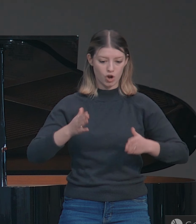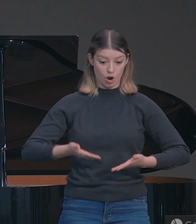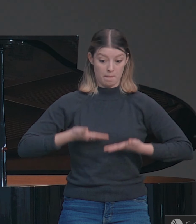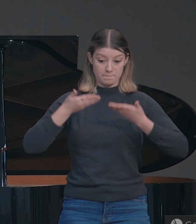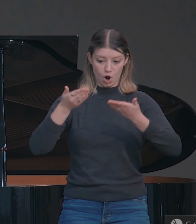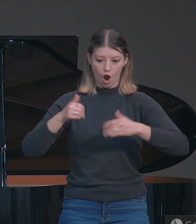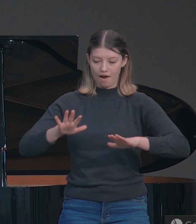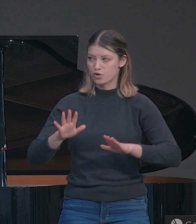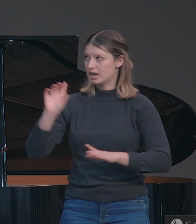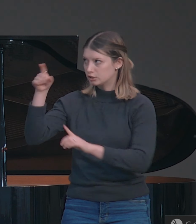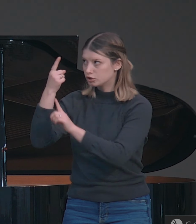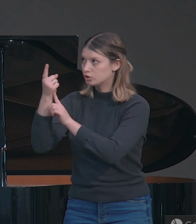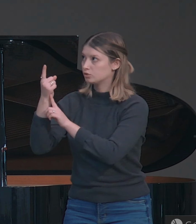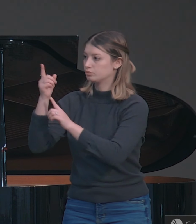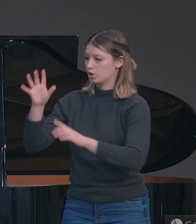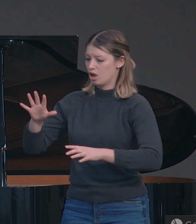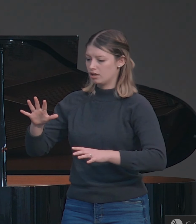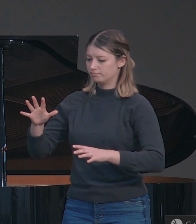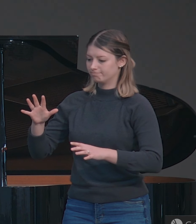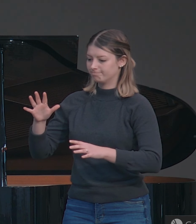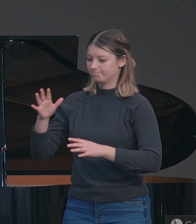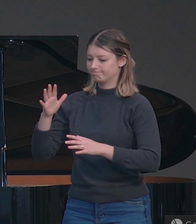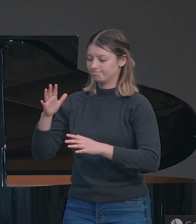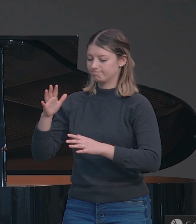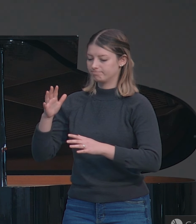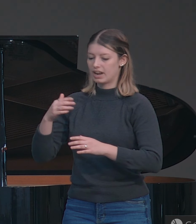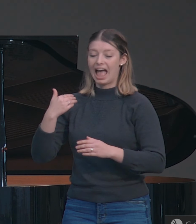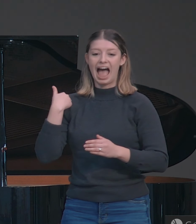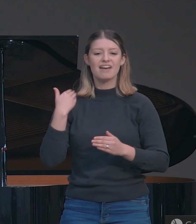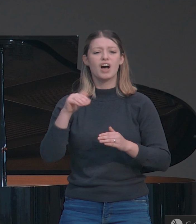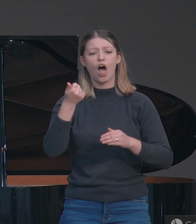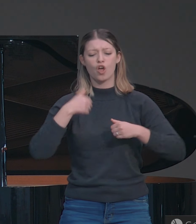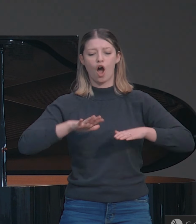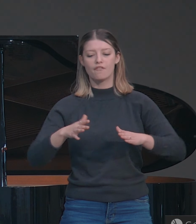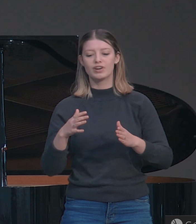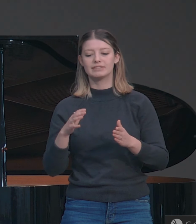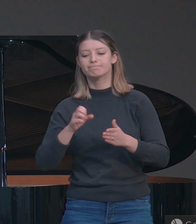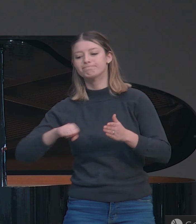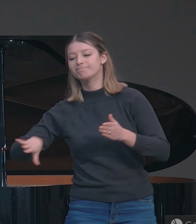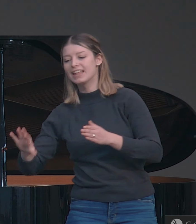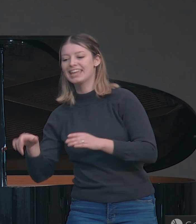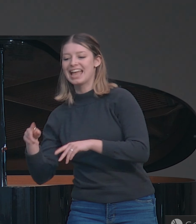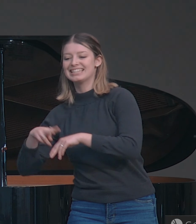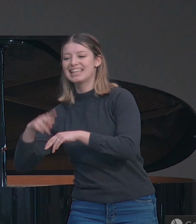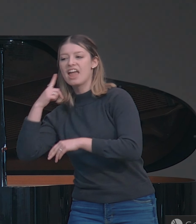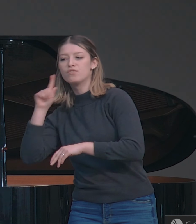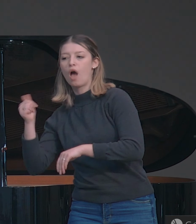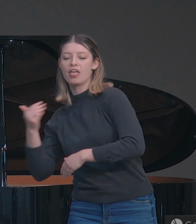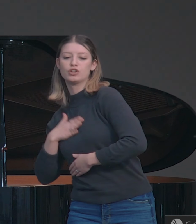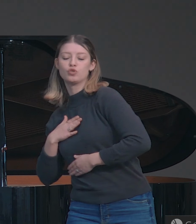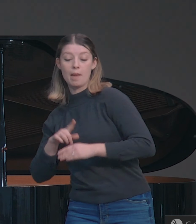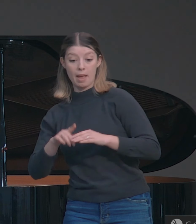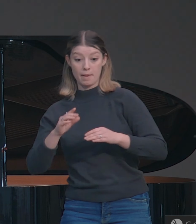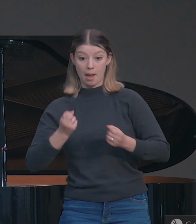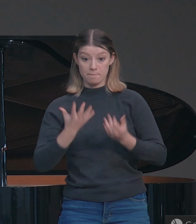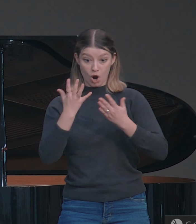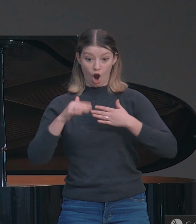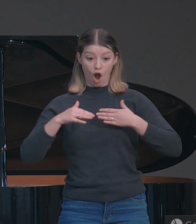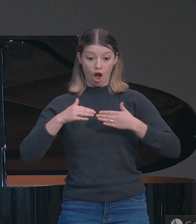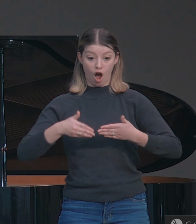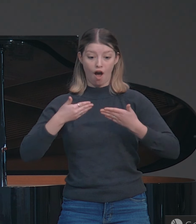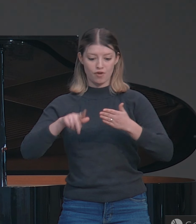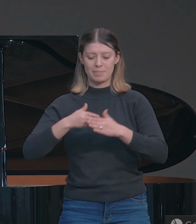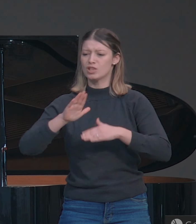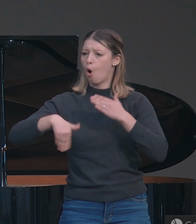offering was totally consumed. It was a total sacrifice of the animal. Is that what you want, a total sacrifice? Or how about